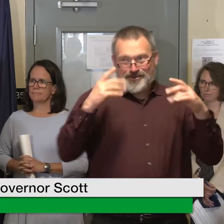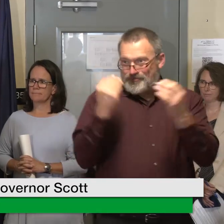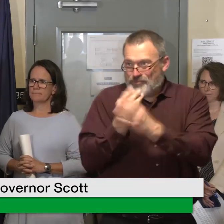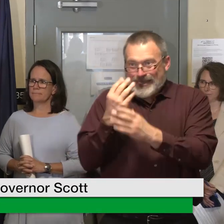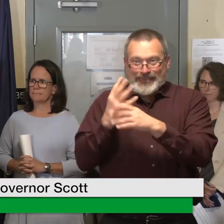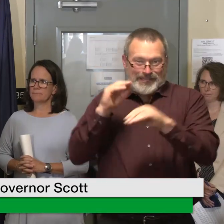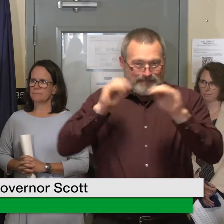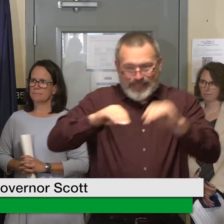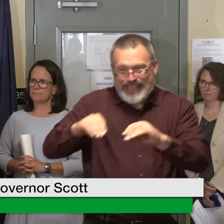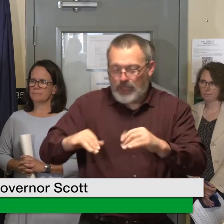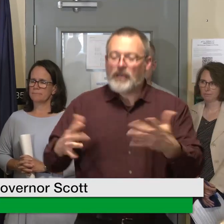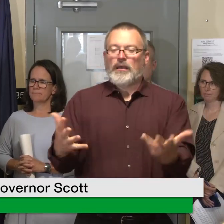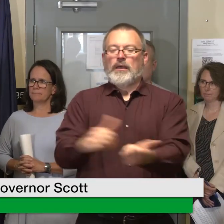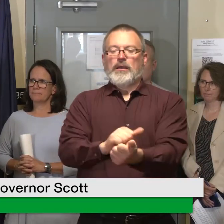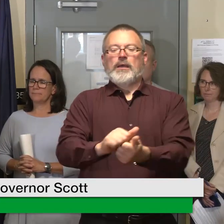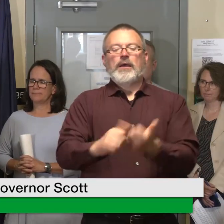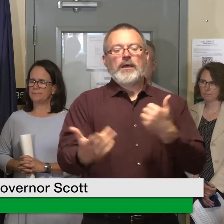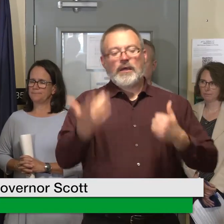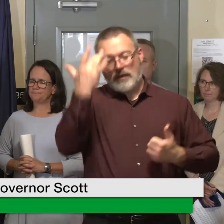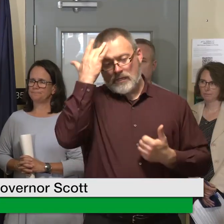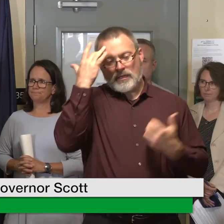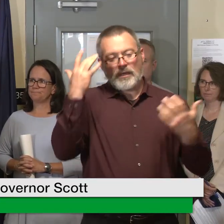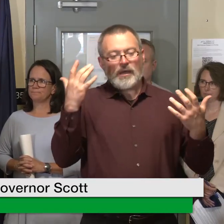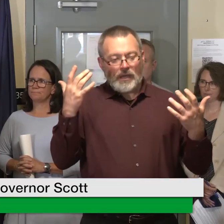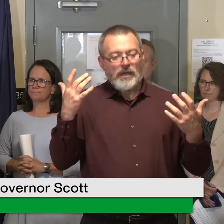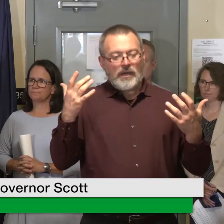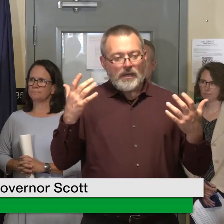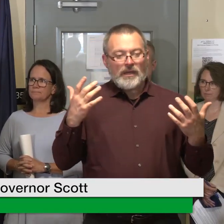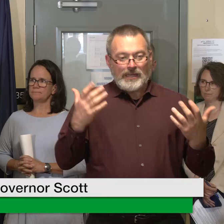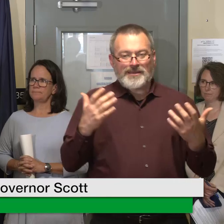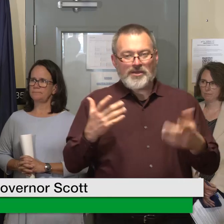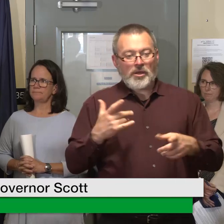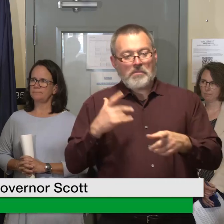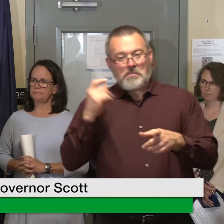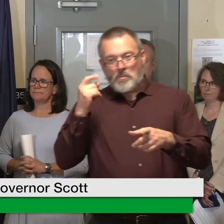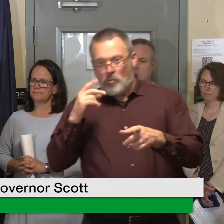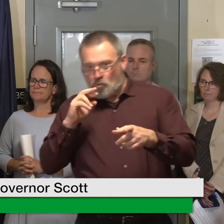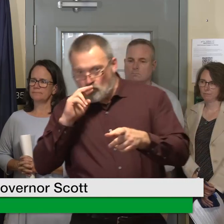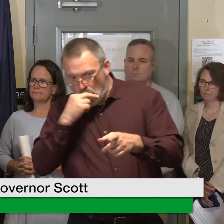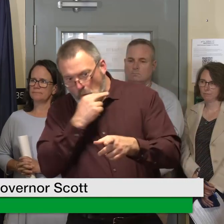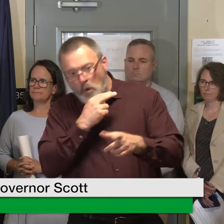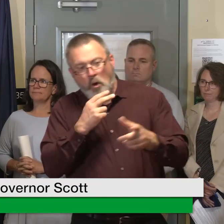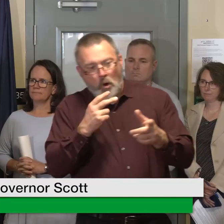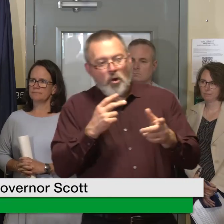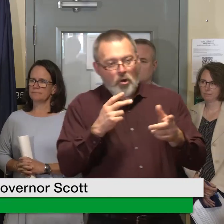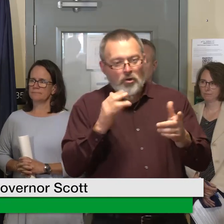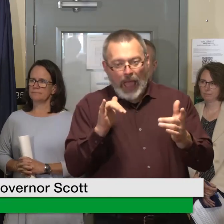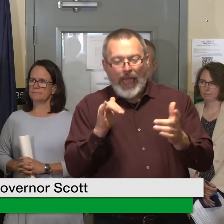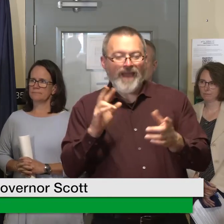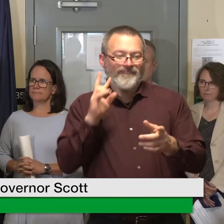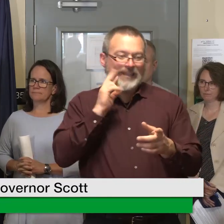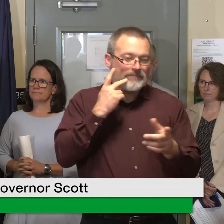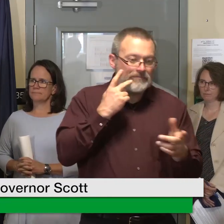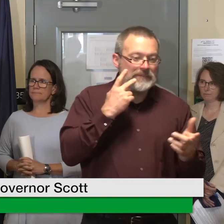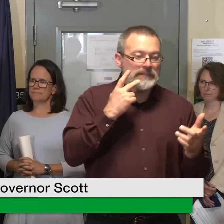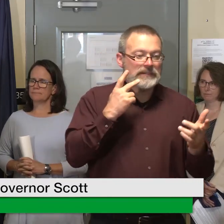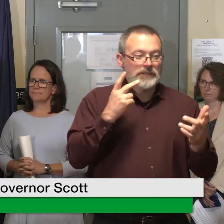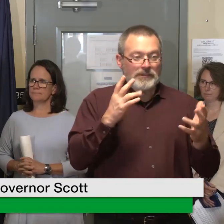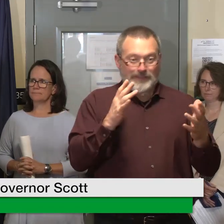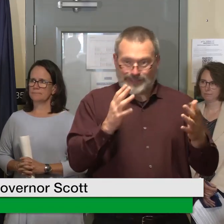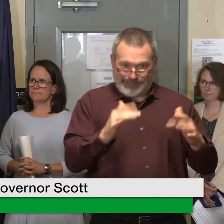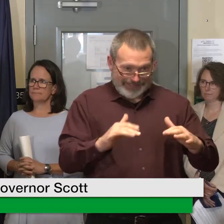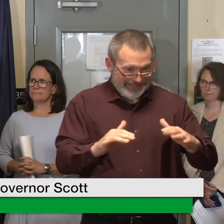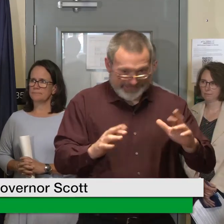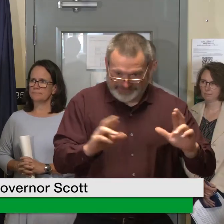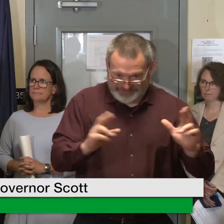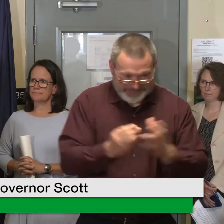crops that were really off to the races. The corn was doing well, vegetables were going well, and it, again, and